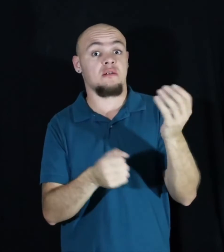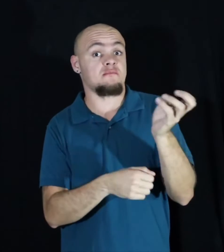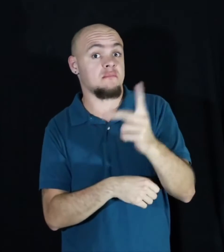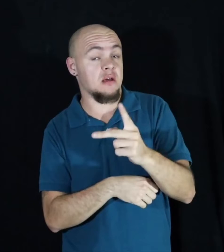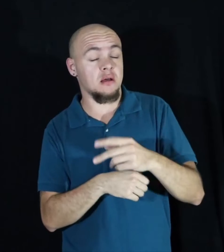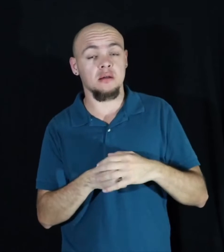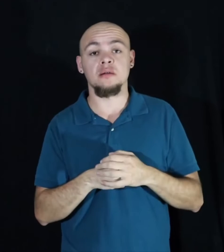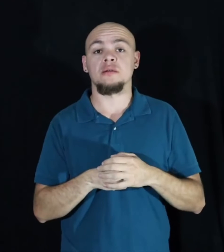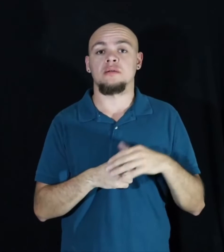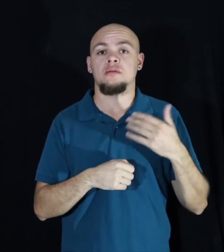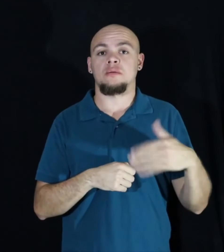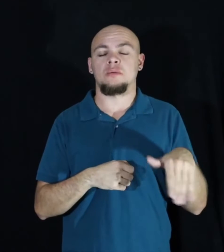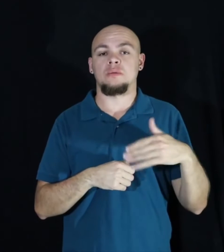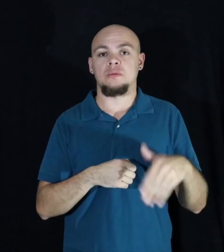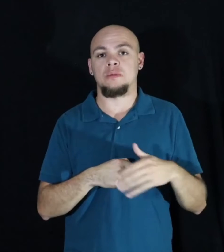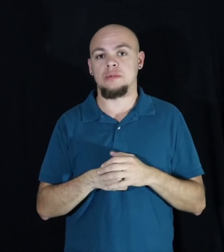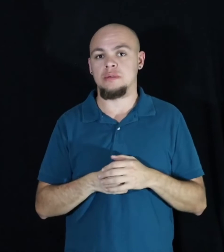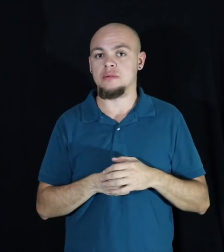And it was